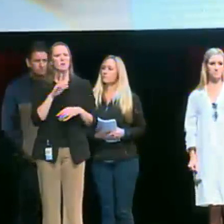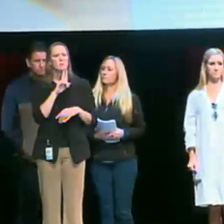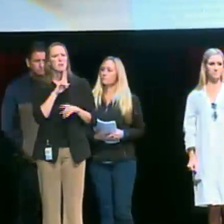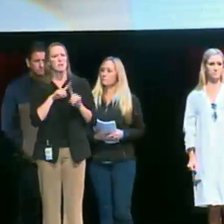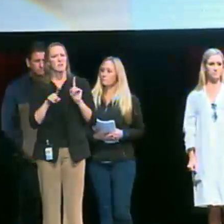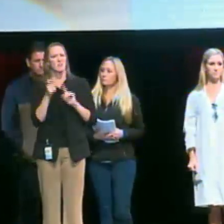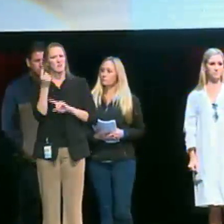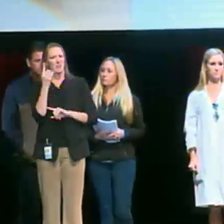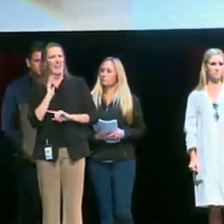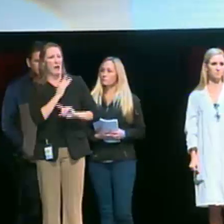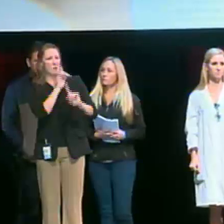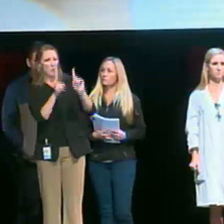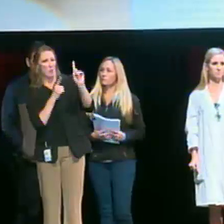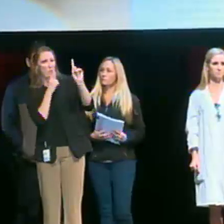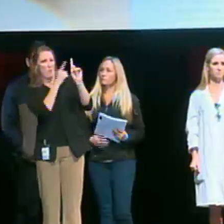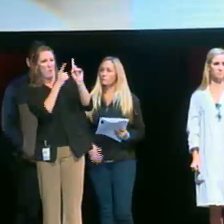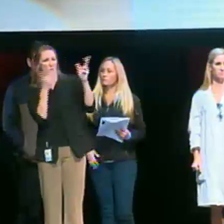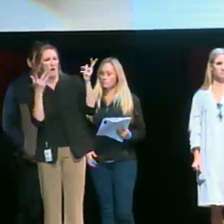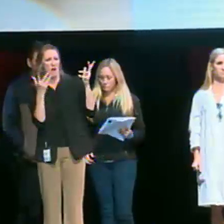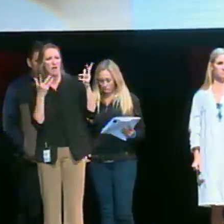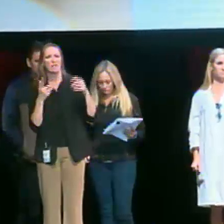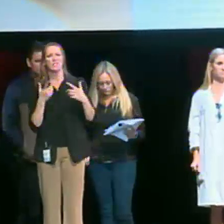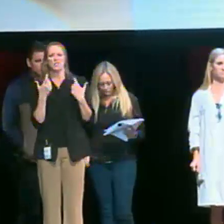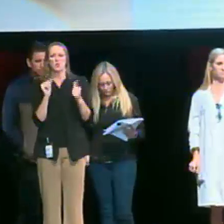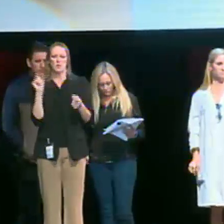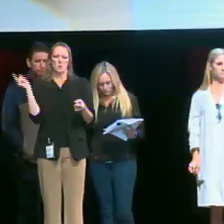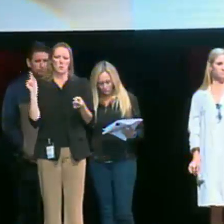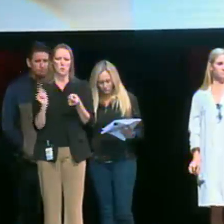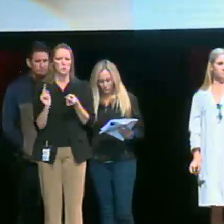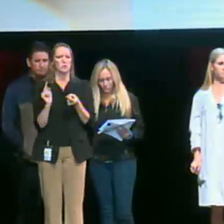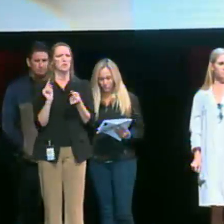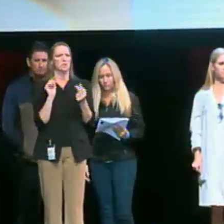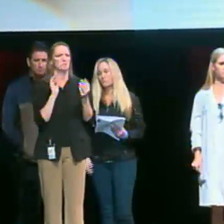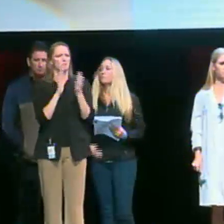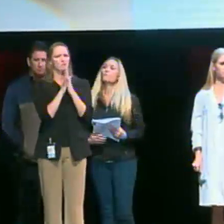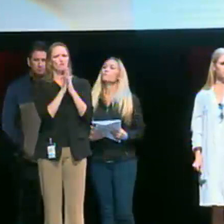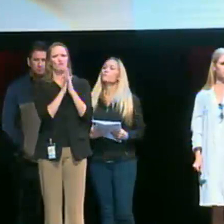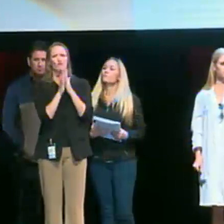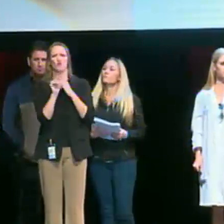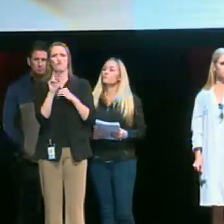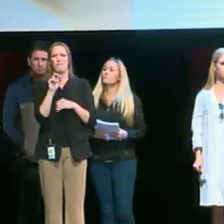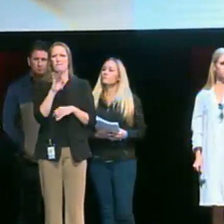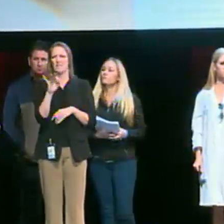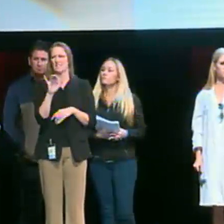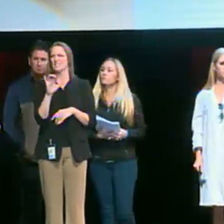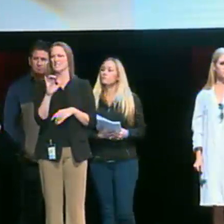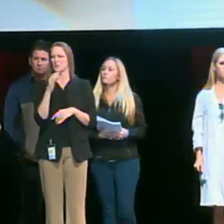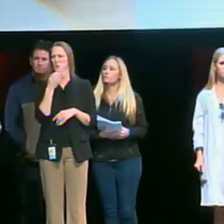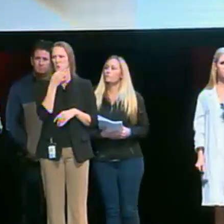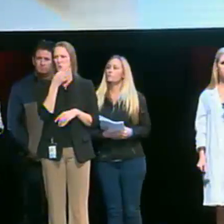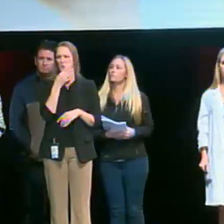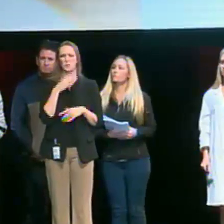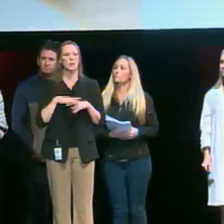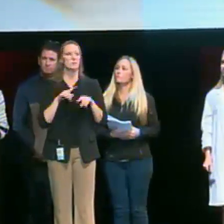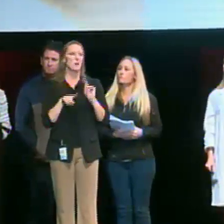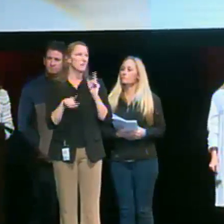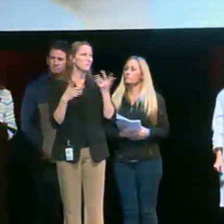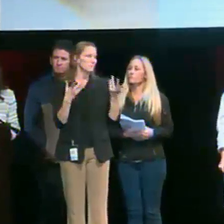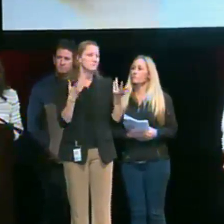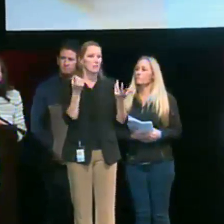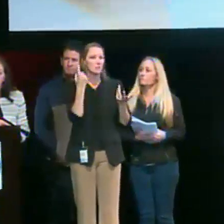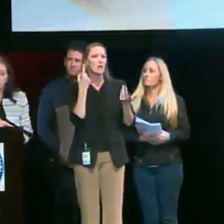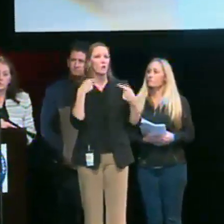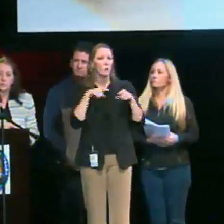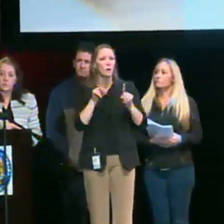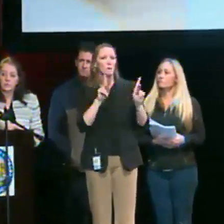to minimize the amount of traffic over the next few days, particularly. But as we repopulate the entire